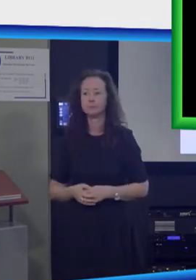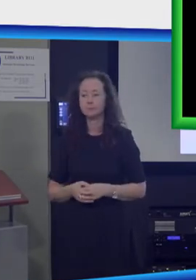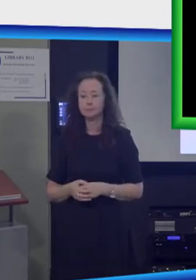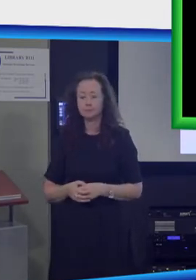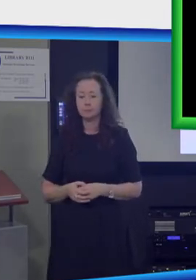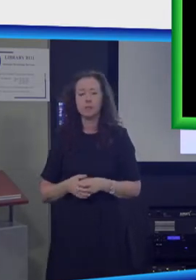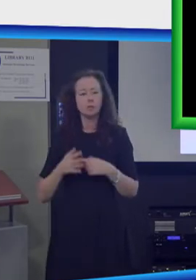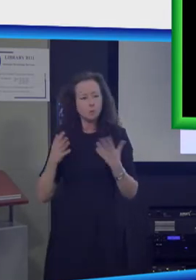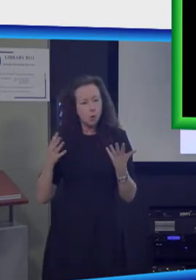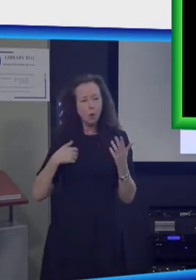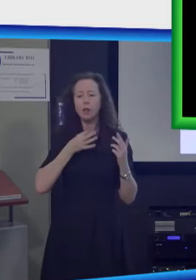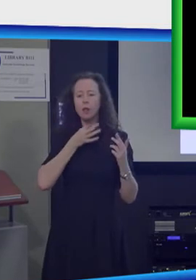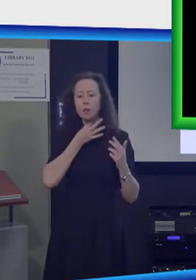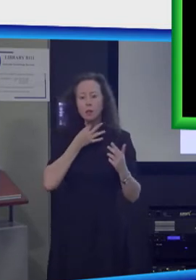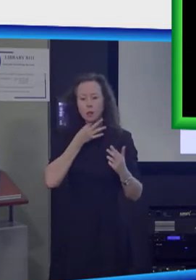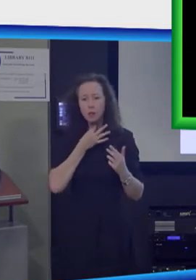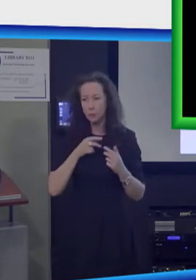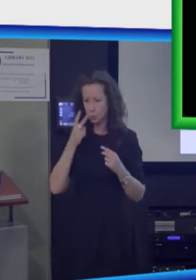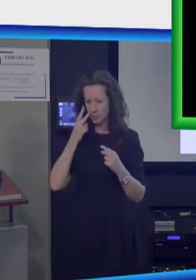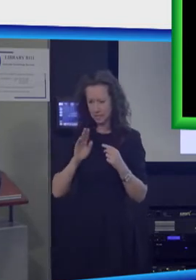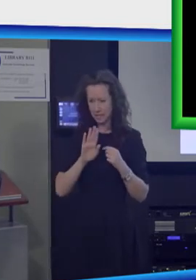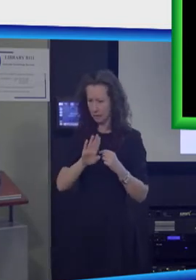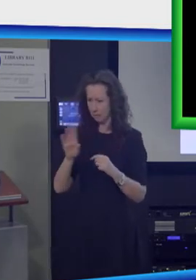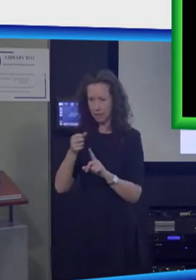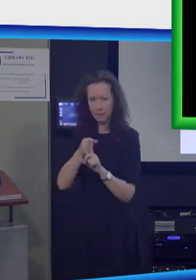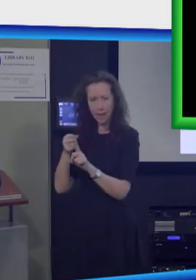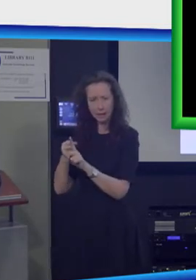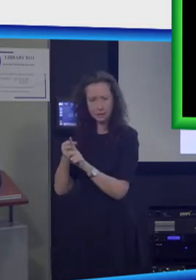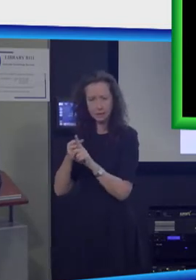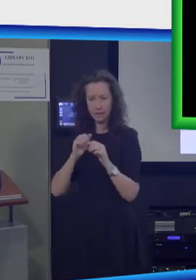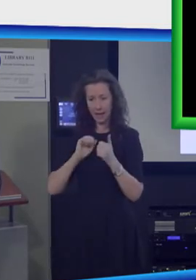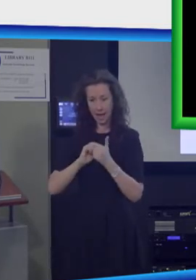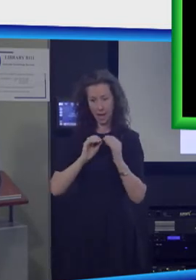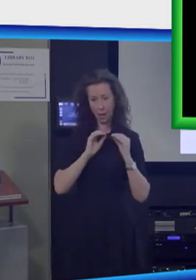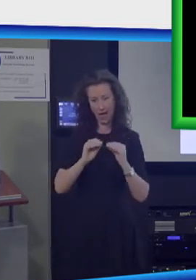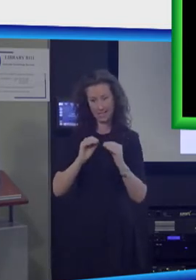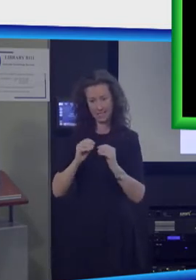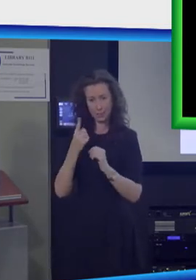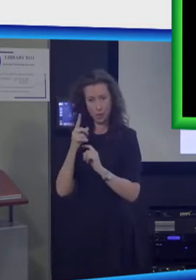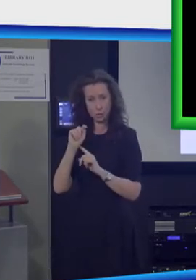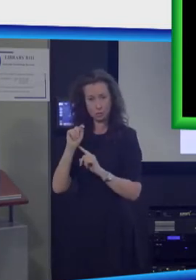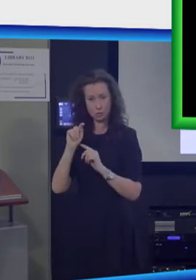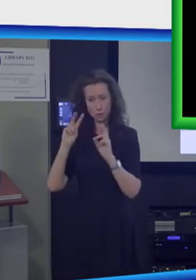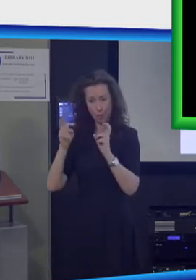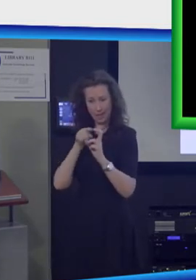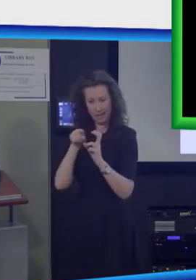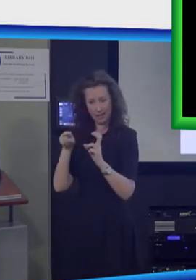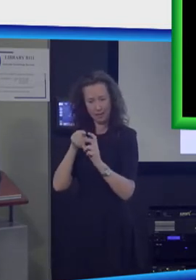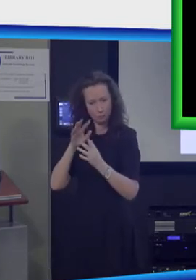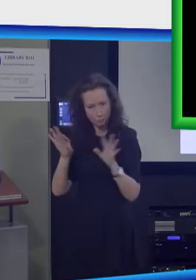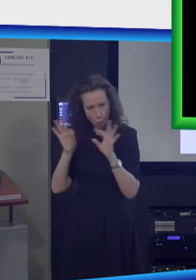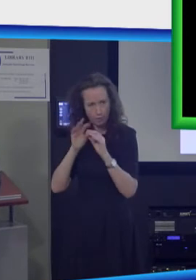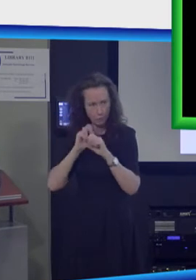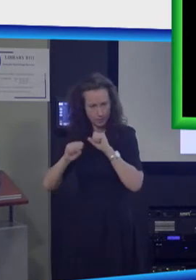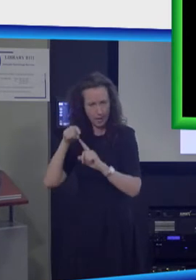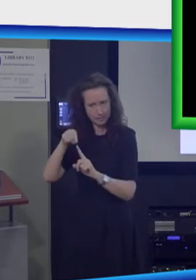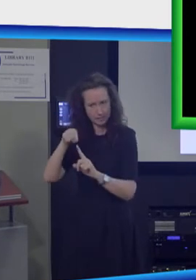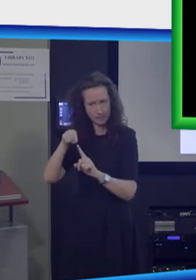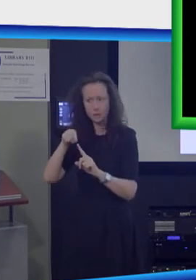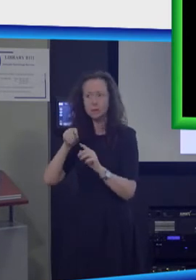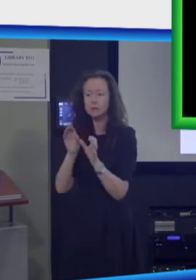relative effectiveness of different ways to teach a very important topic in science, design